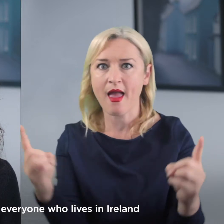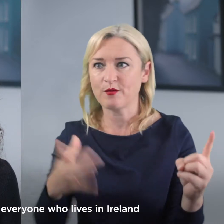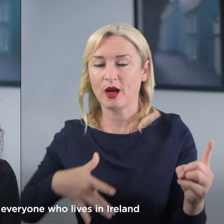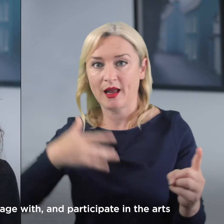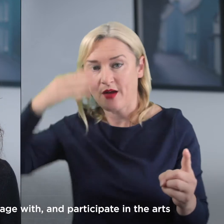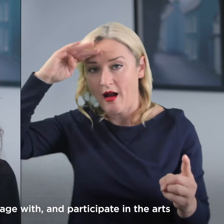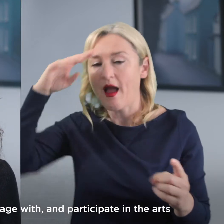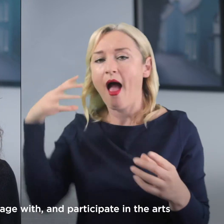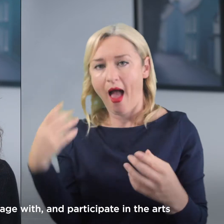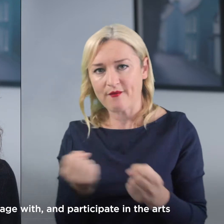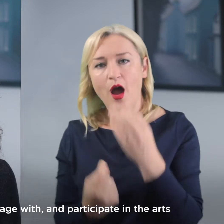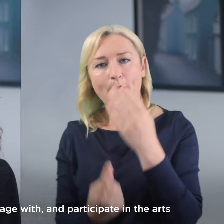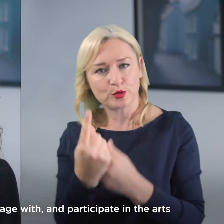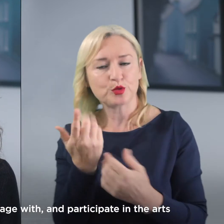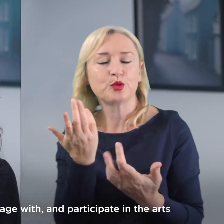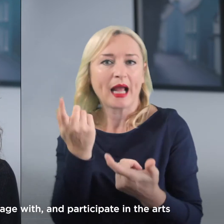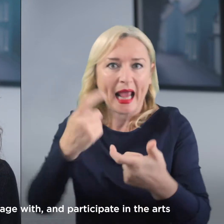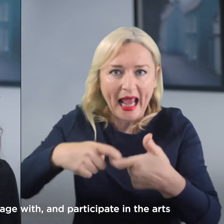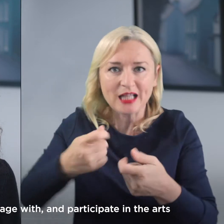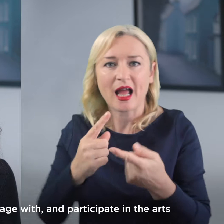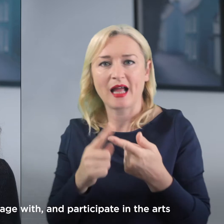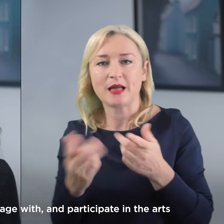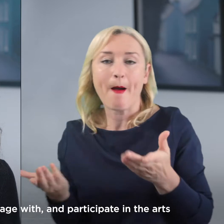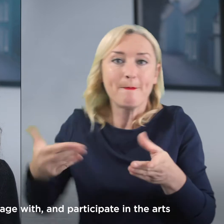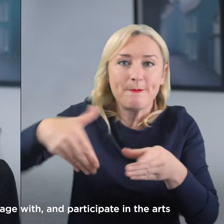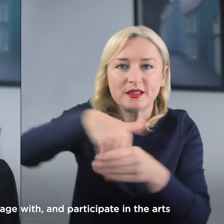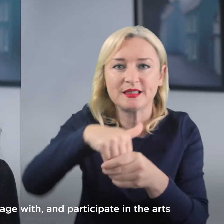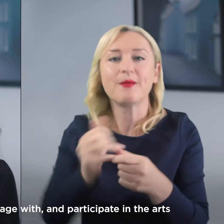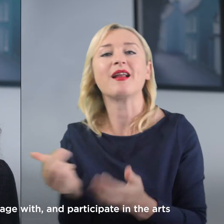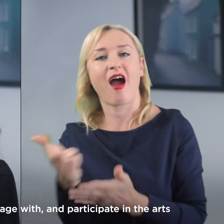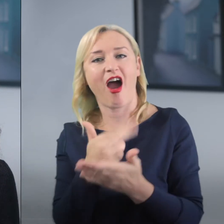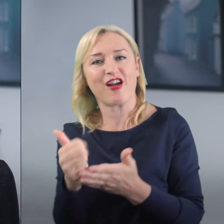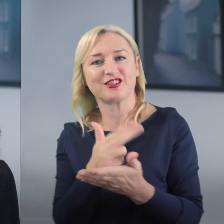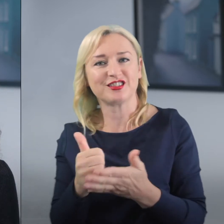Ireland has the opportunity to engage with and participate in the arts.